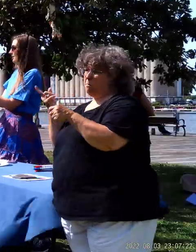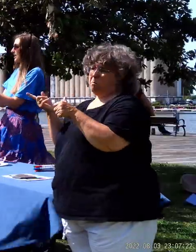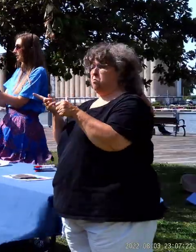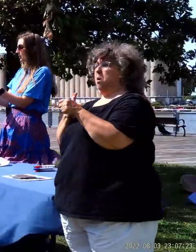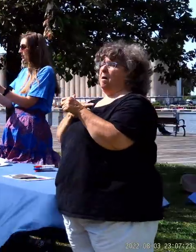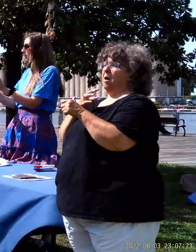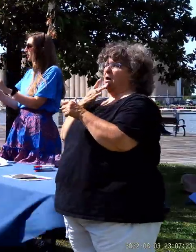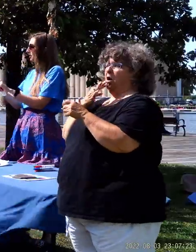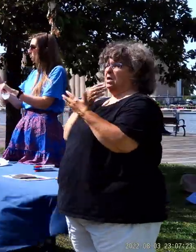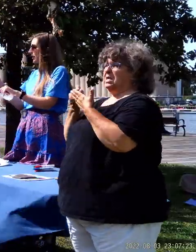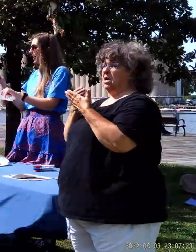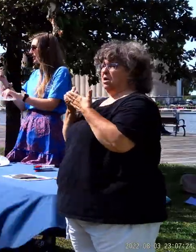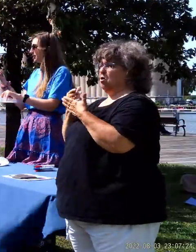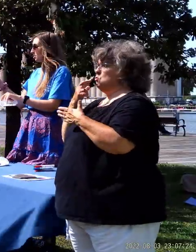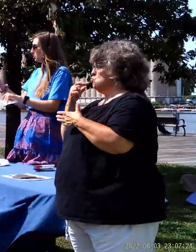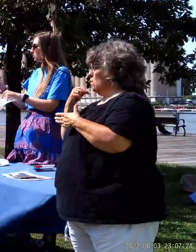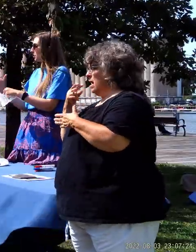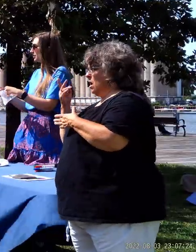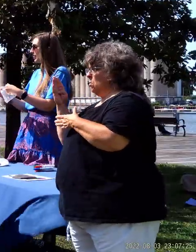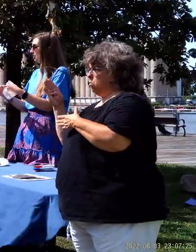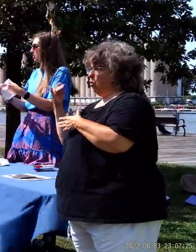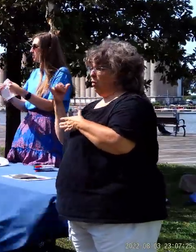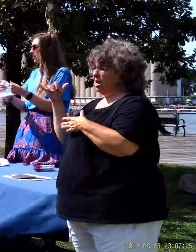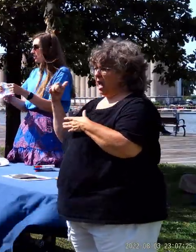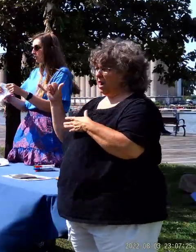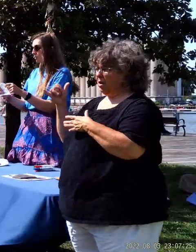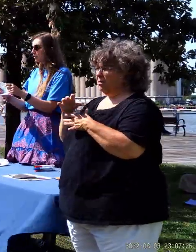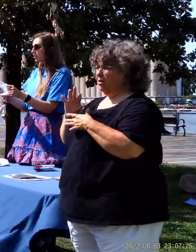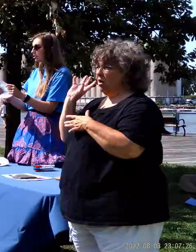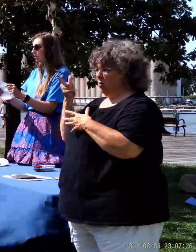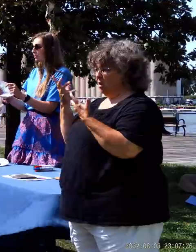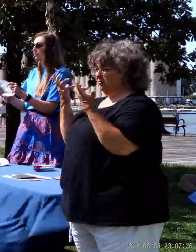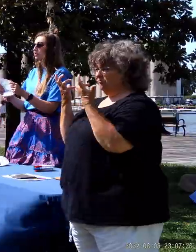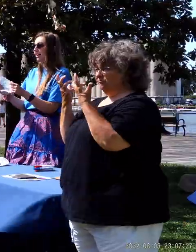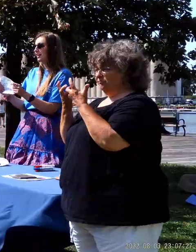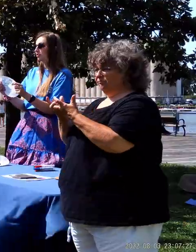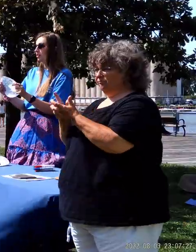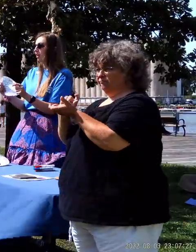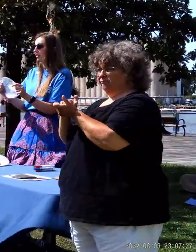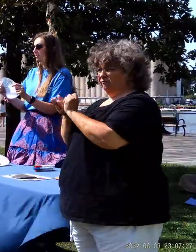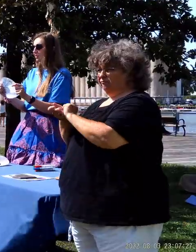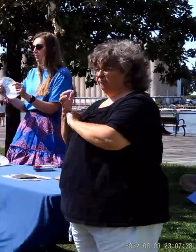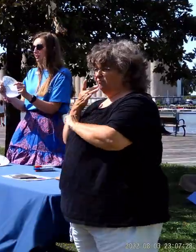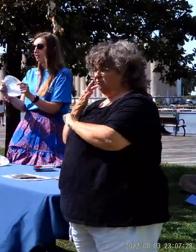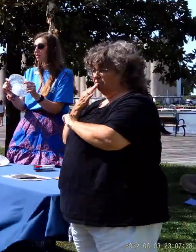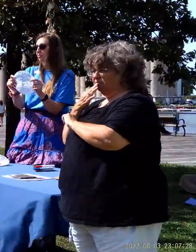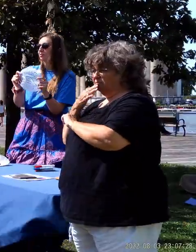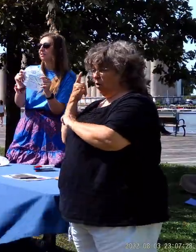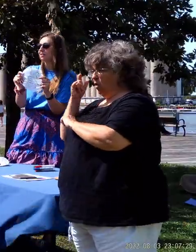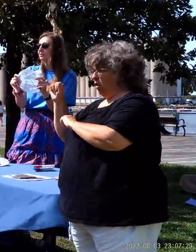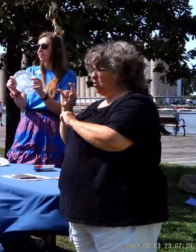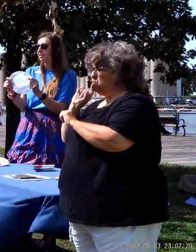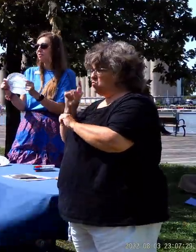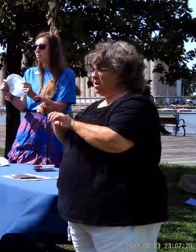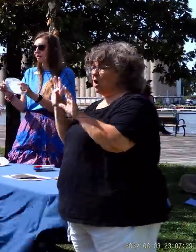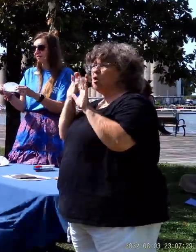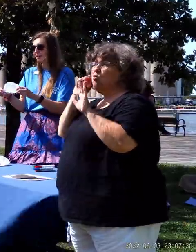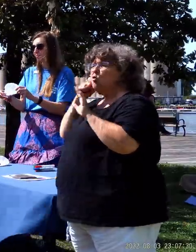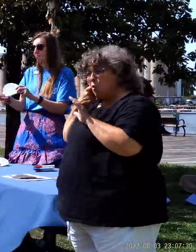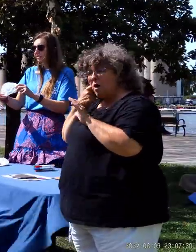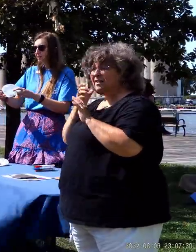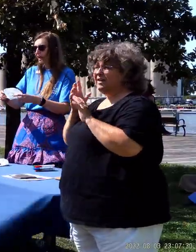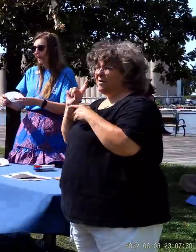colors next to each other, like red, blue, or yellow, those are going to change colors. So it's going to look really, really